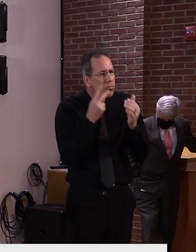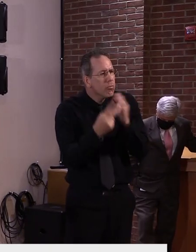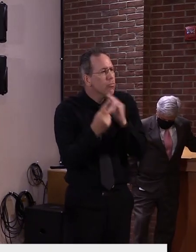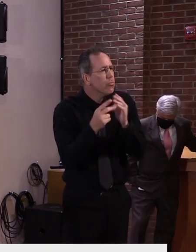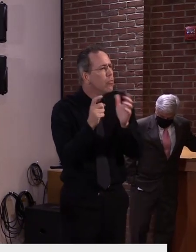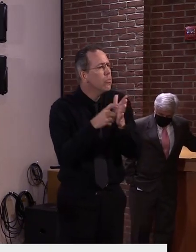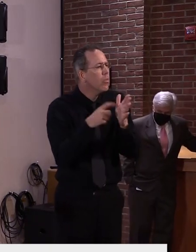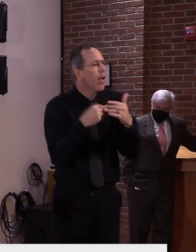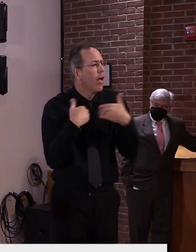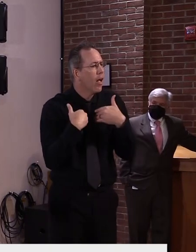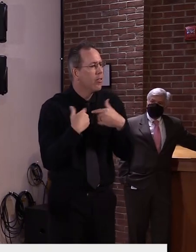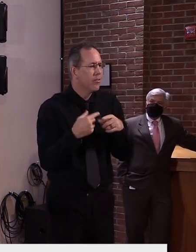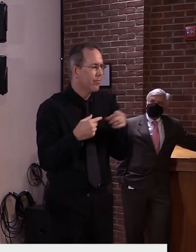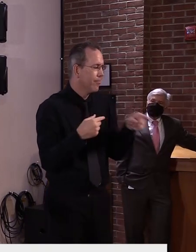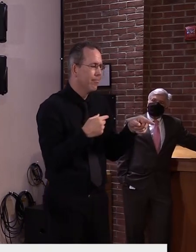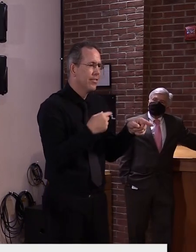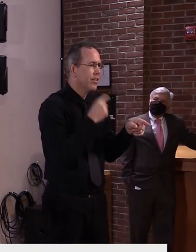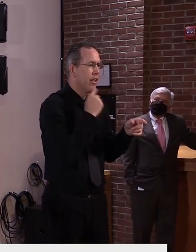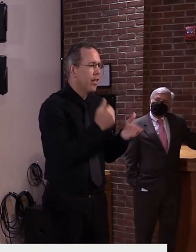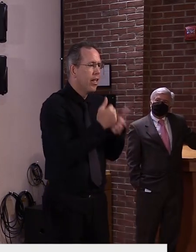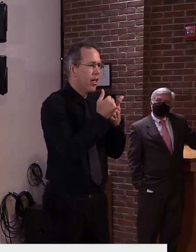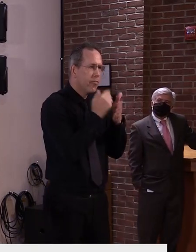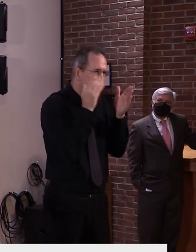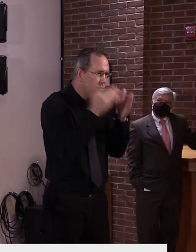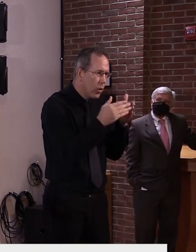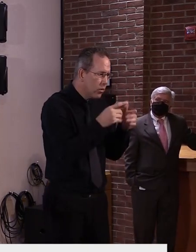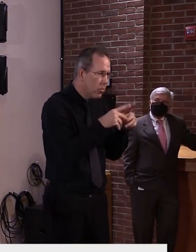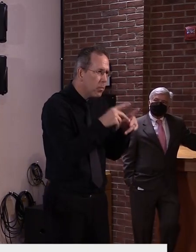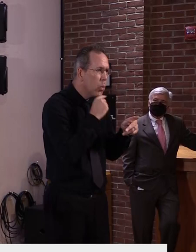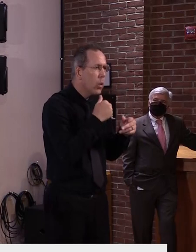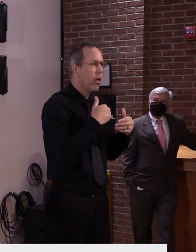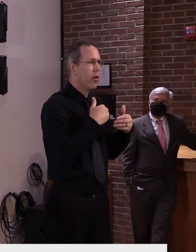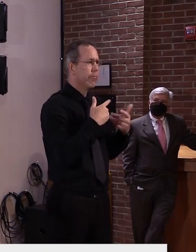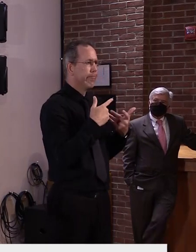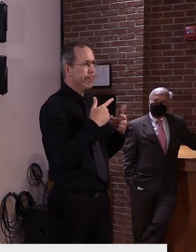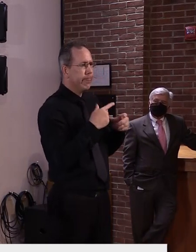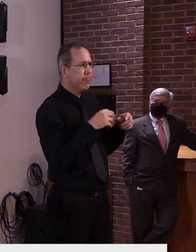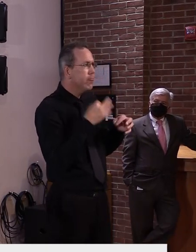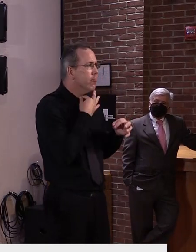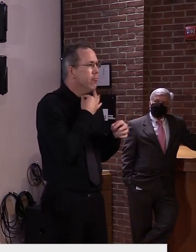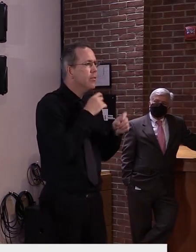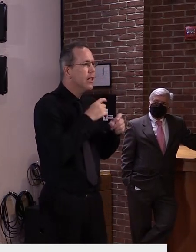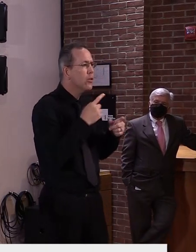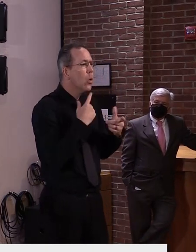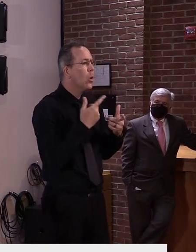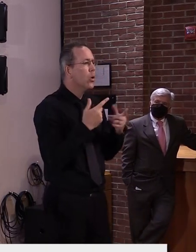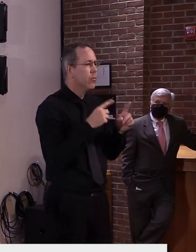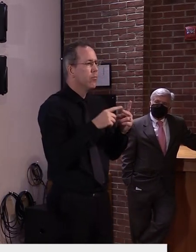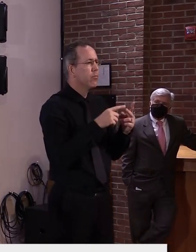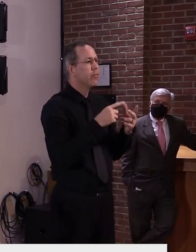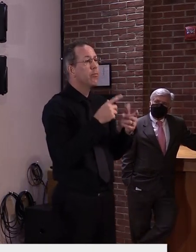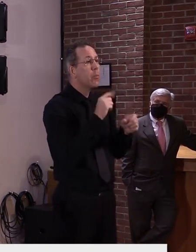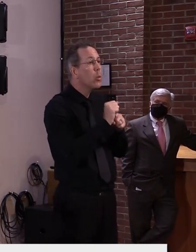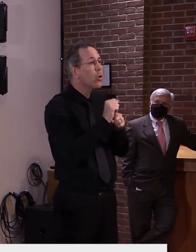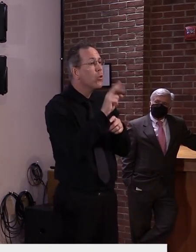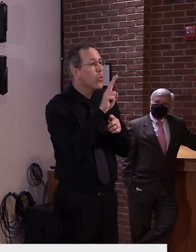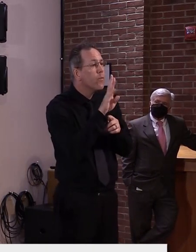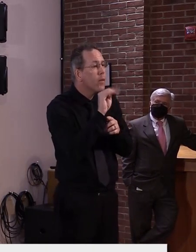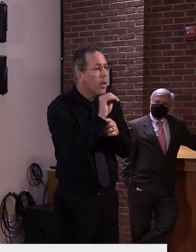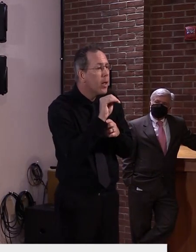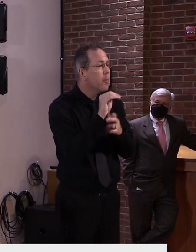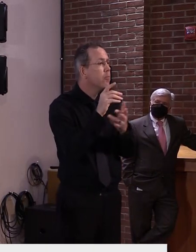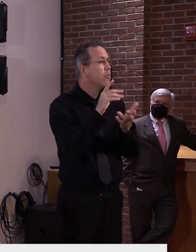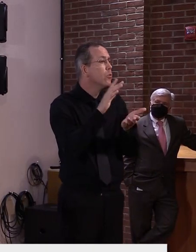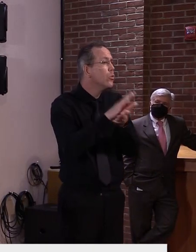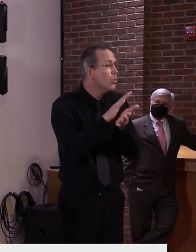very small sample that we're working with the University of Vermont College of Medicine on. We haven't yet